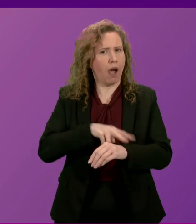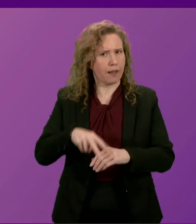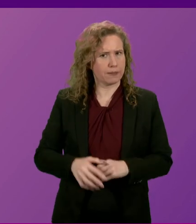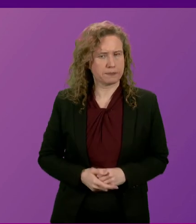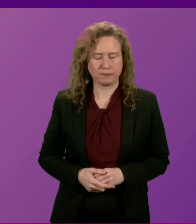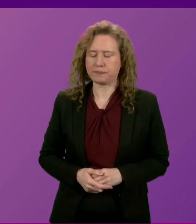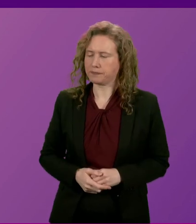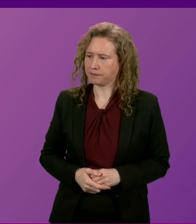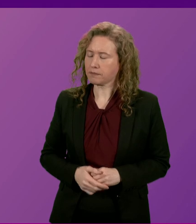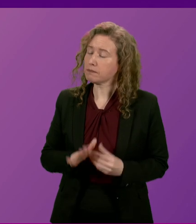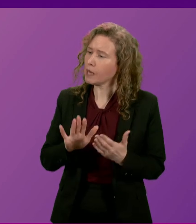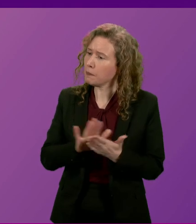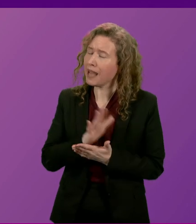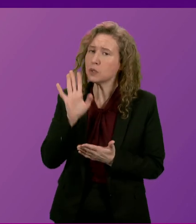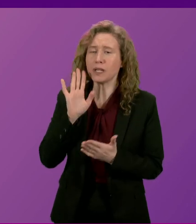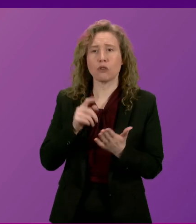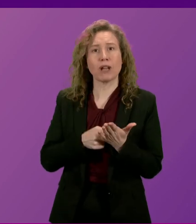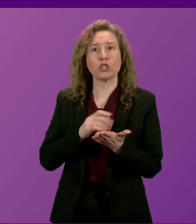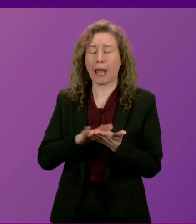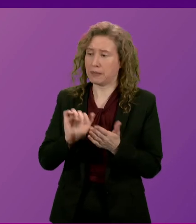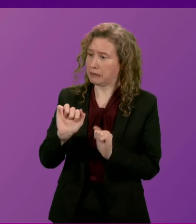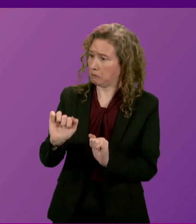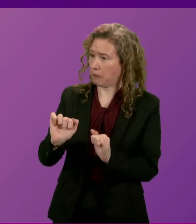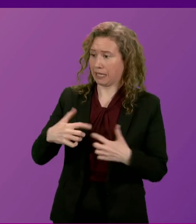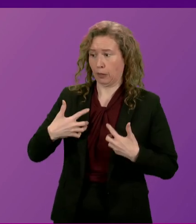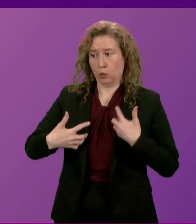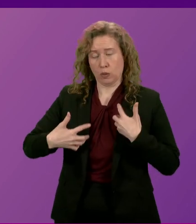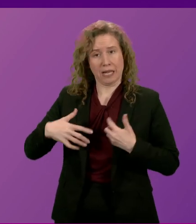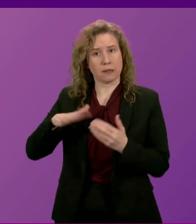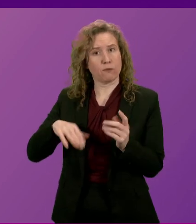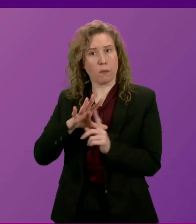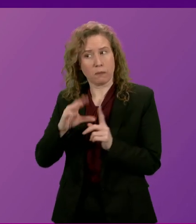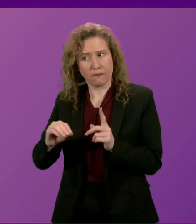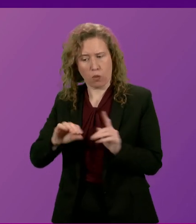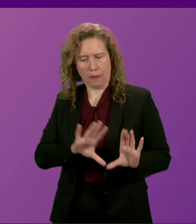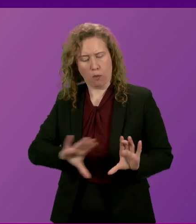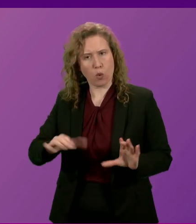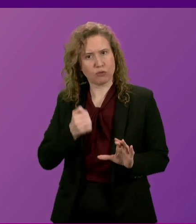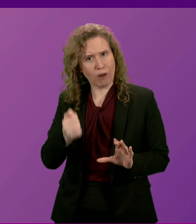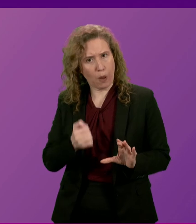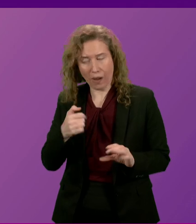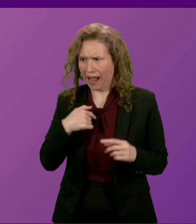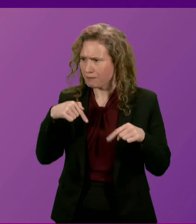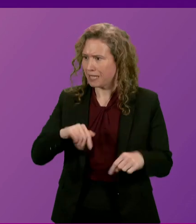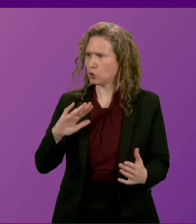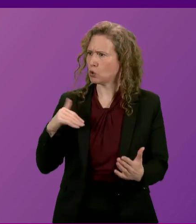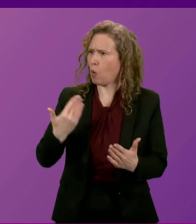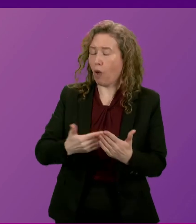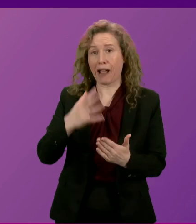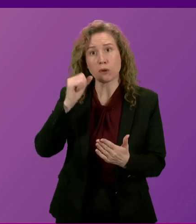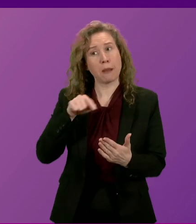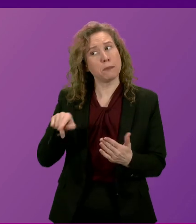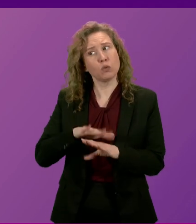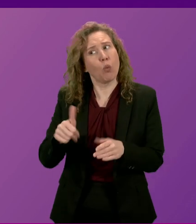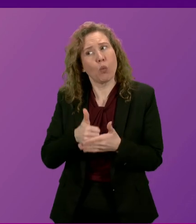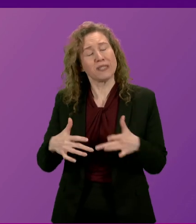I'm glad to hear Rachel Hamilton and the Conservatives' enthusiasm for the Borders Railway, because I've been around here for so long that I remember that wasn't